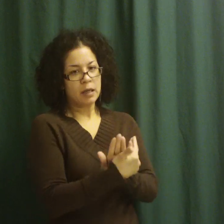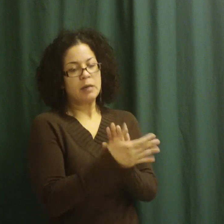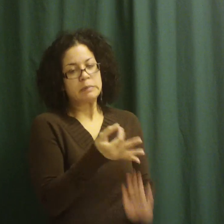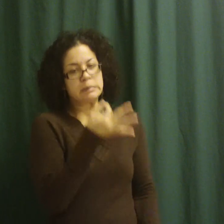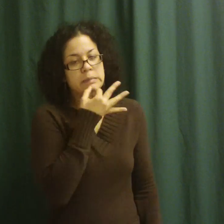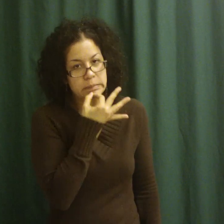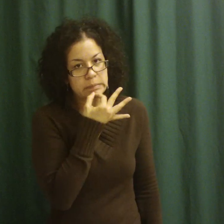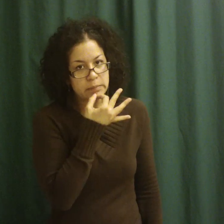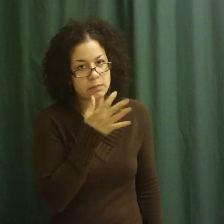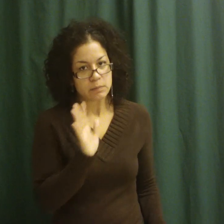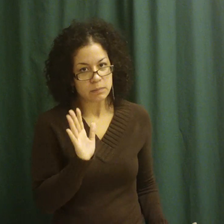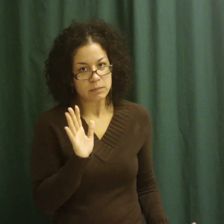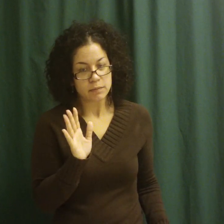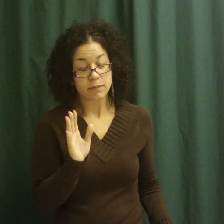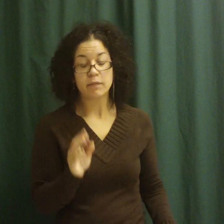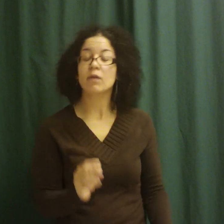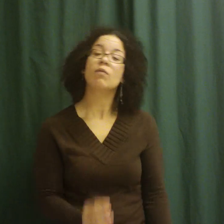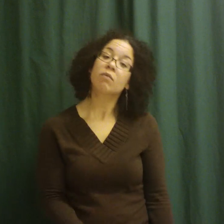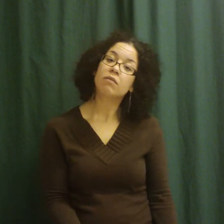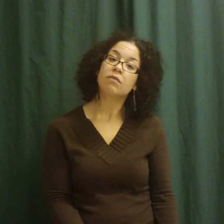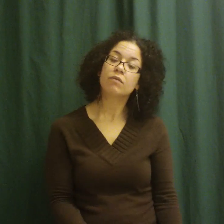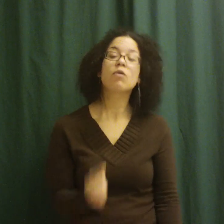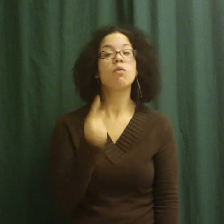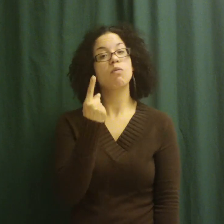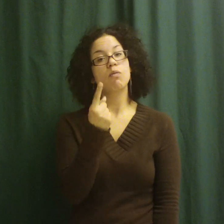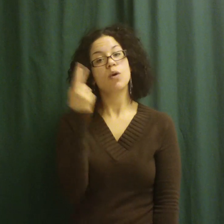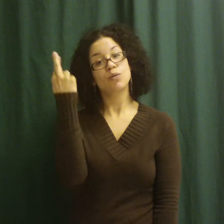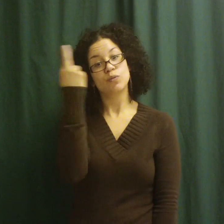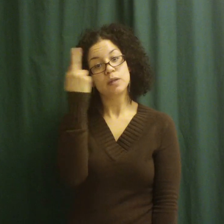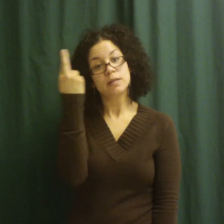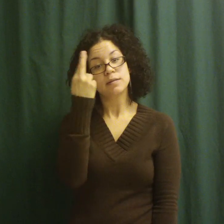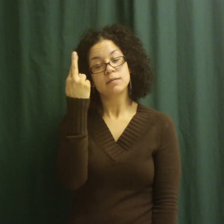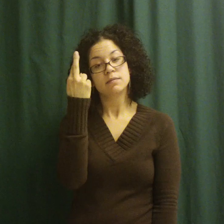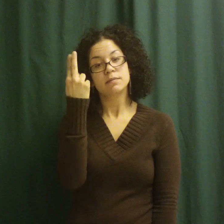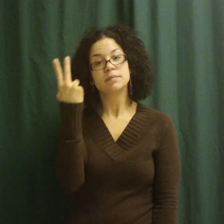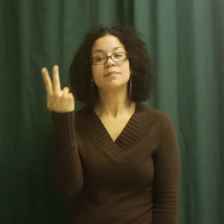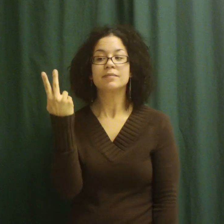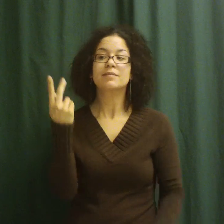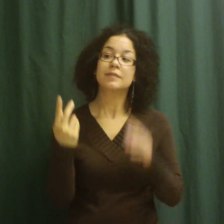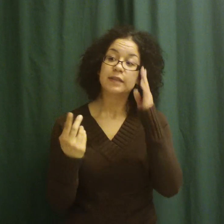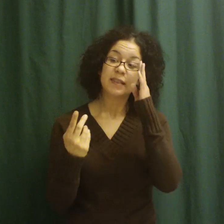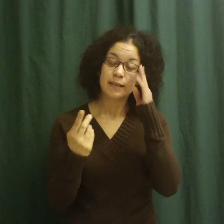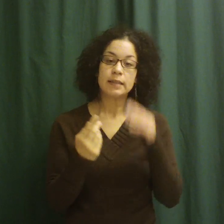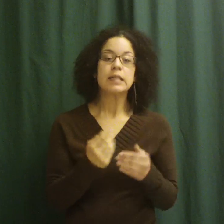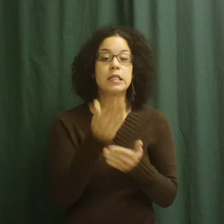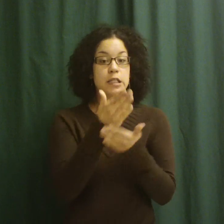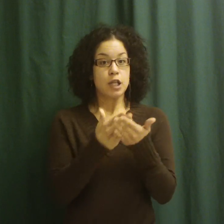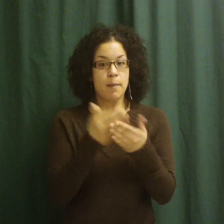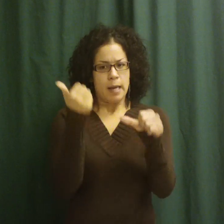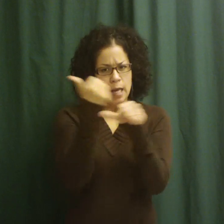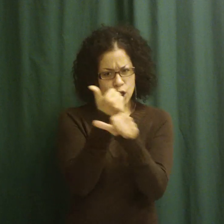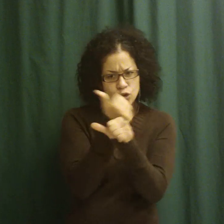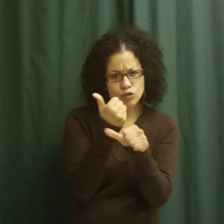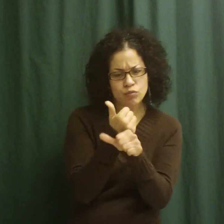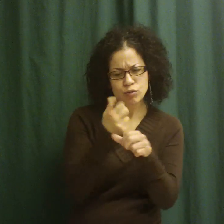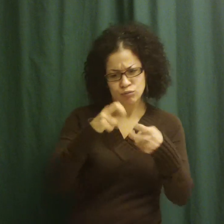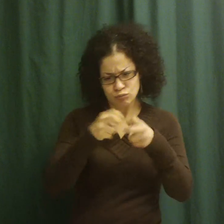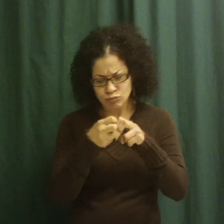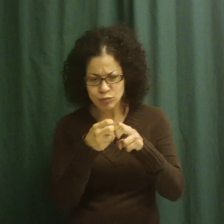One reason is that some algebraic derivations are very tedious and